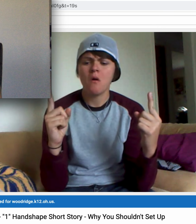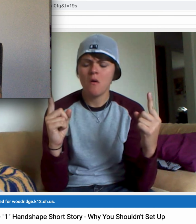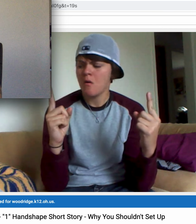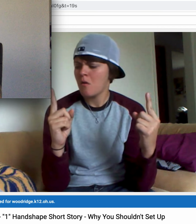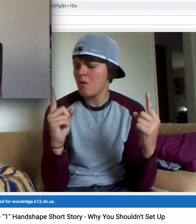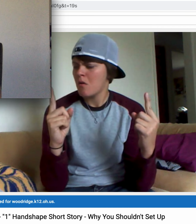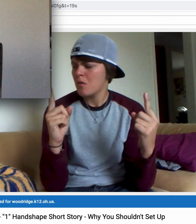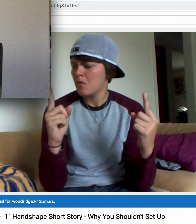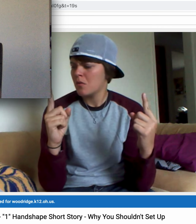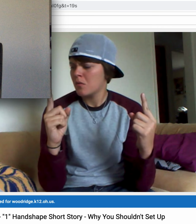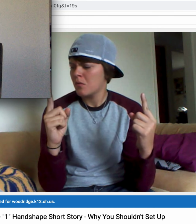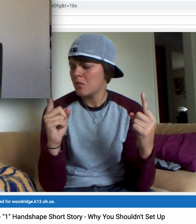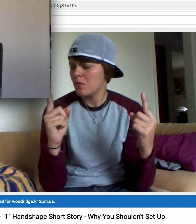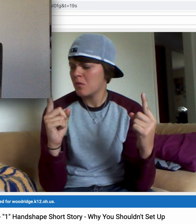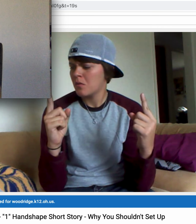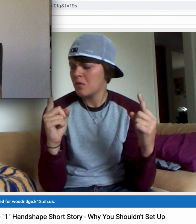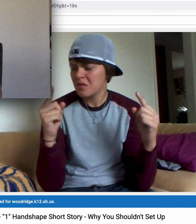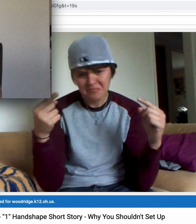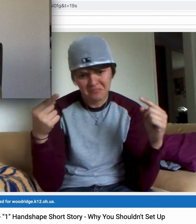over.